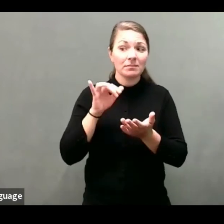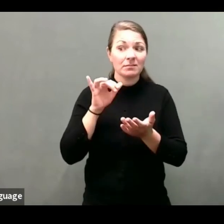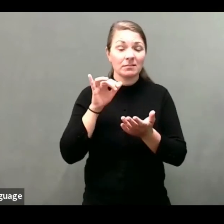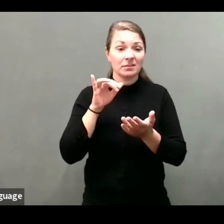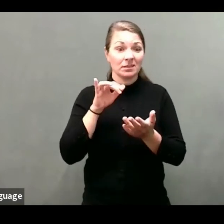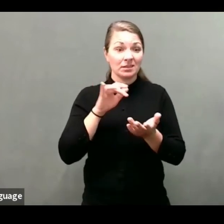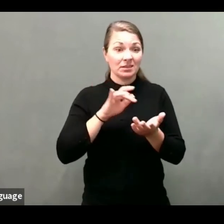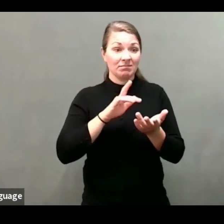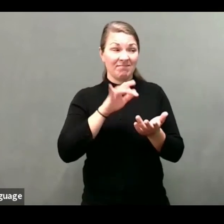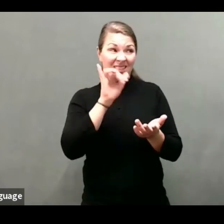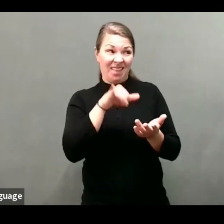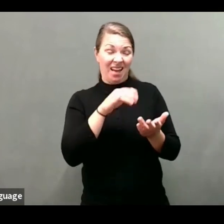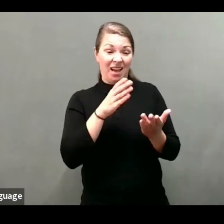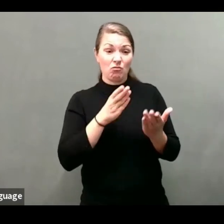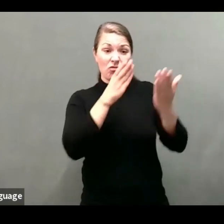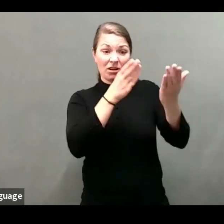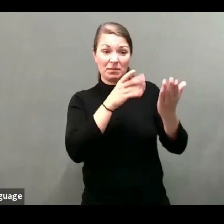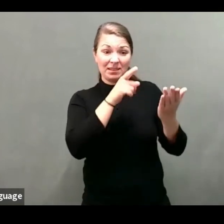to the medical folks.